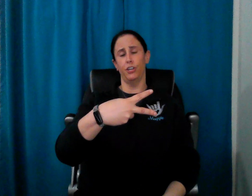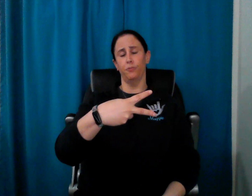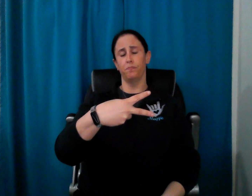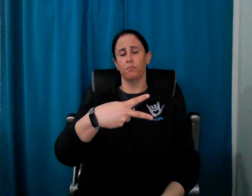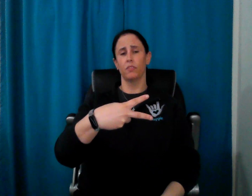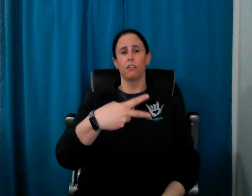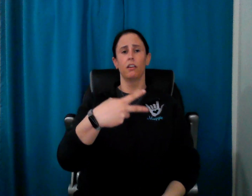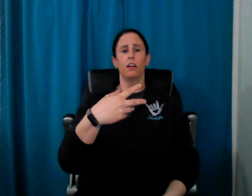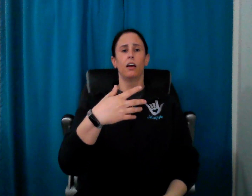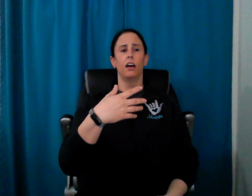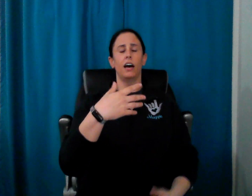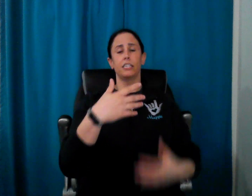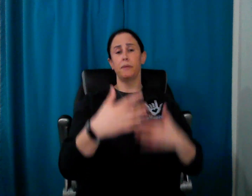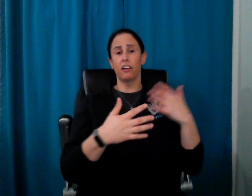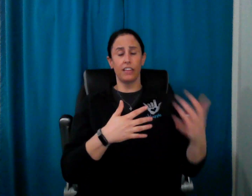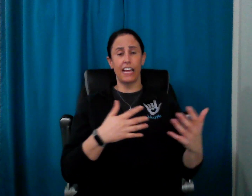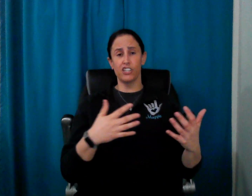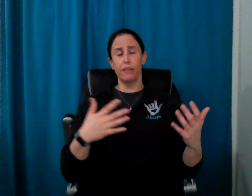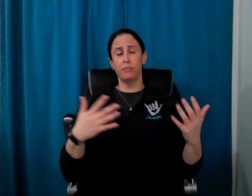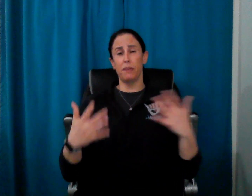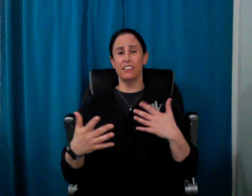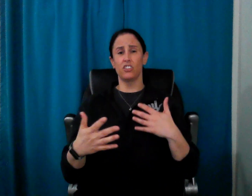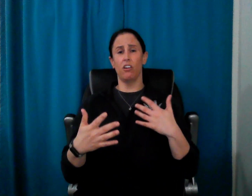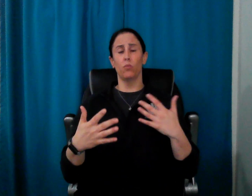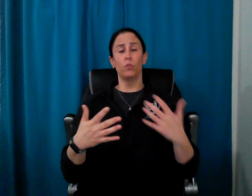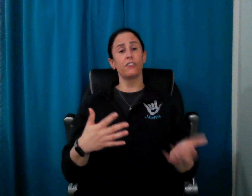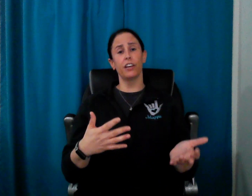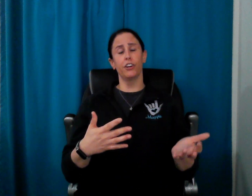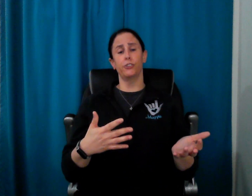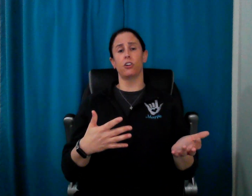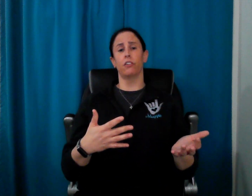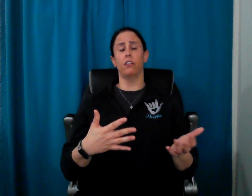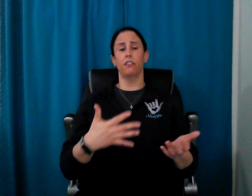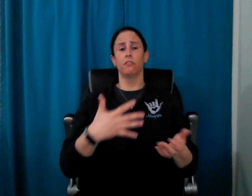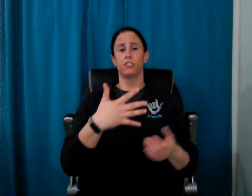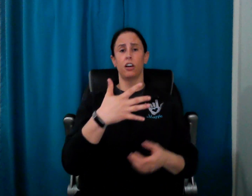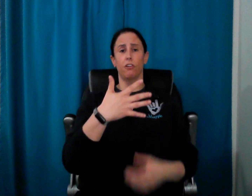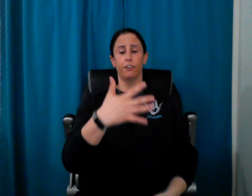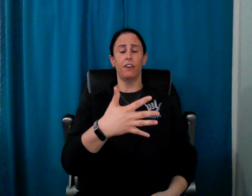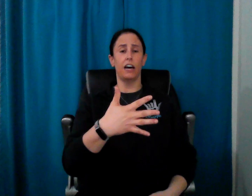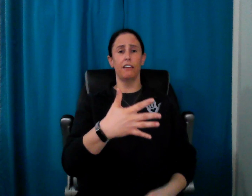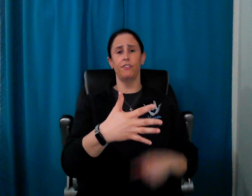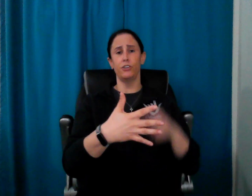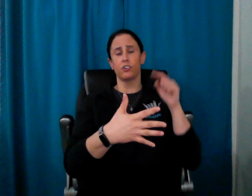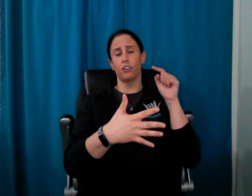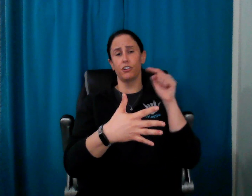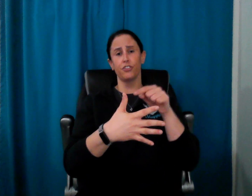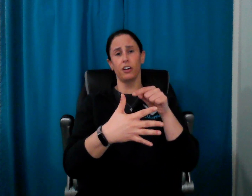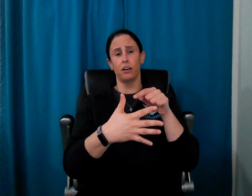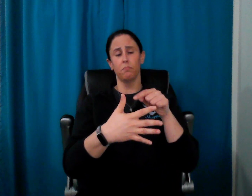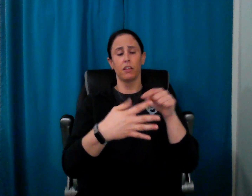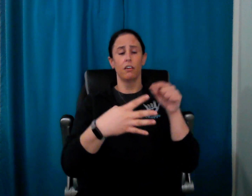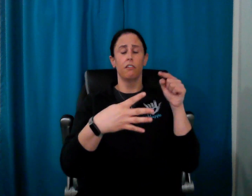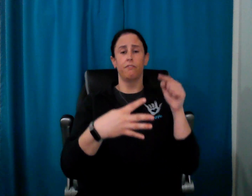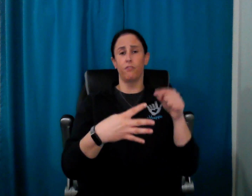2. Depending on the hand shape, depends on which finger you start on. So for 5, you start on your thumb. 4